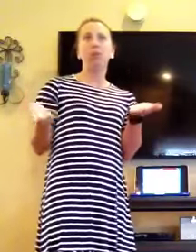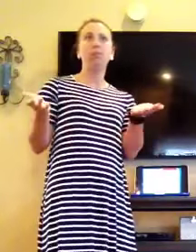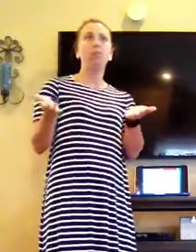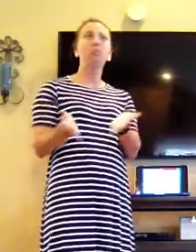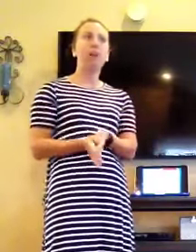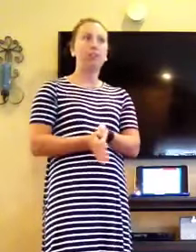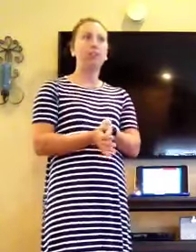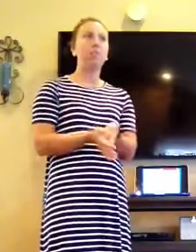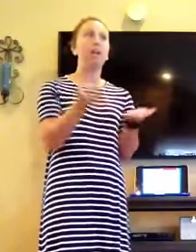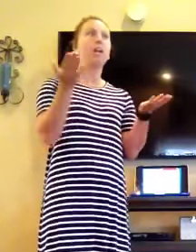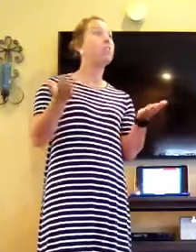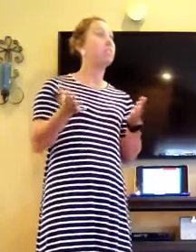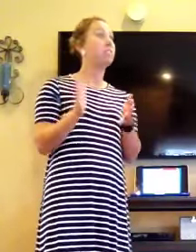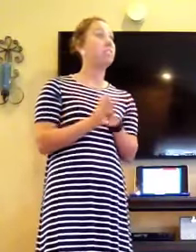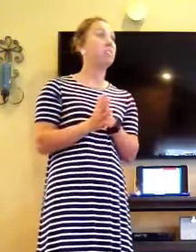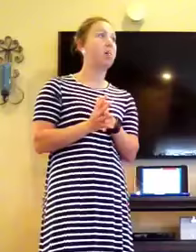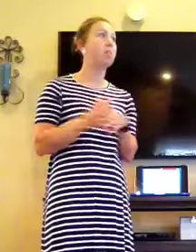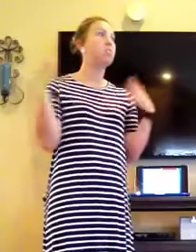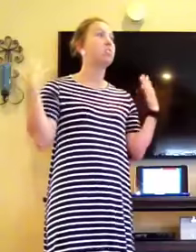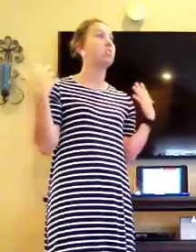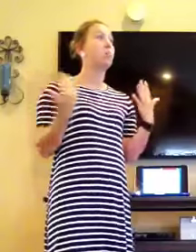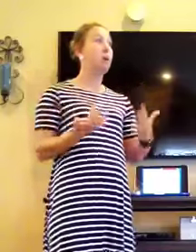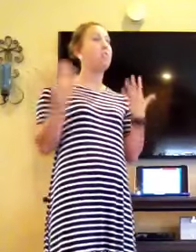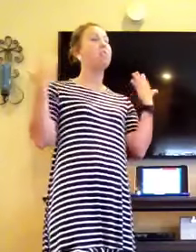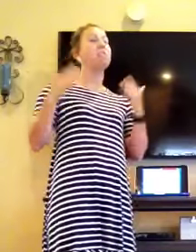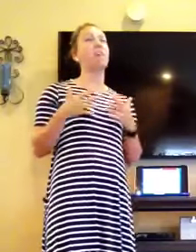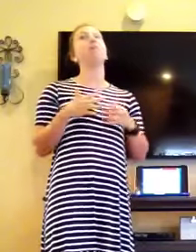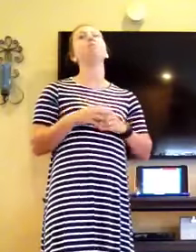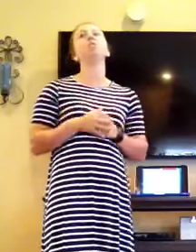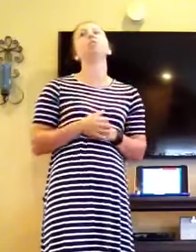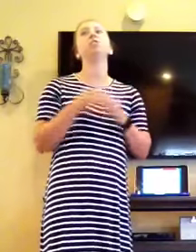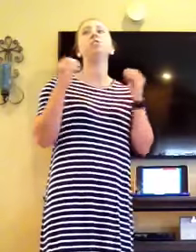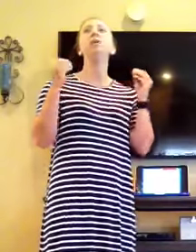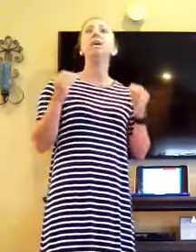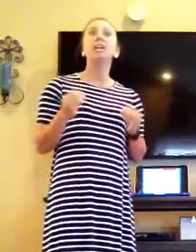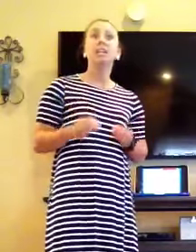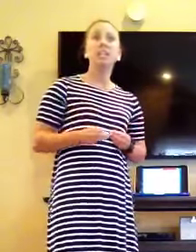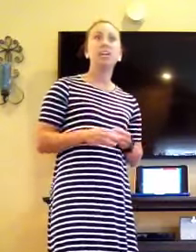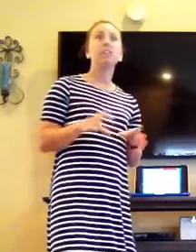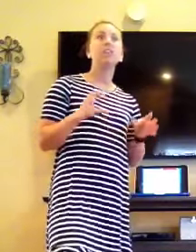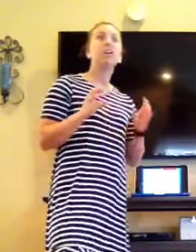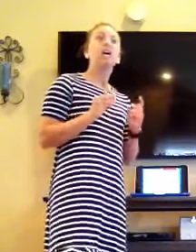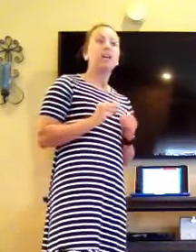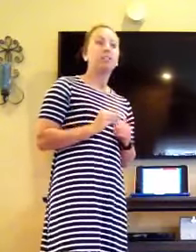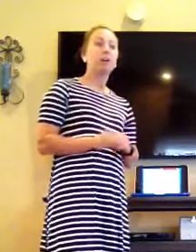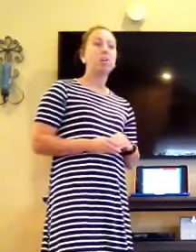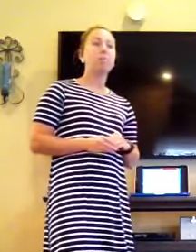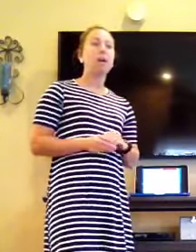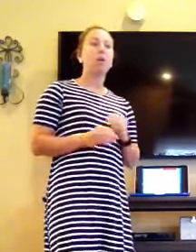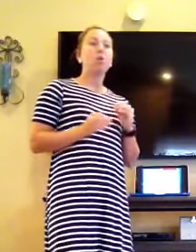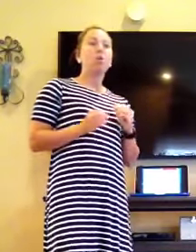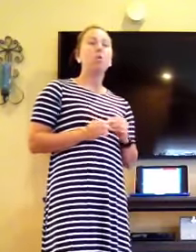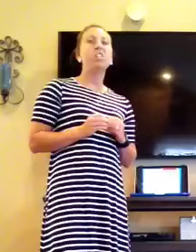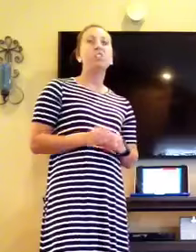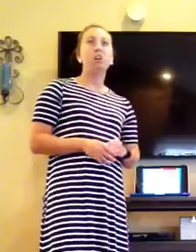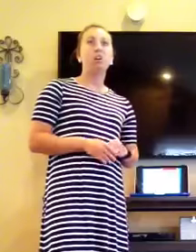in your classroom. And I know that this is summer, so this is a perfect time for us to get together and talk about what